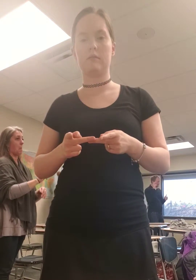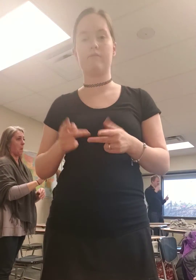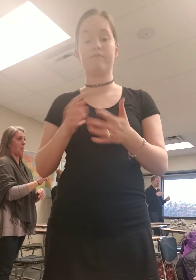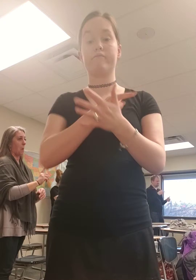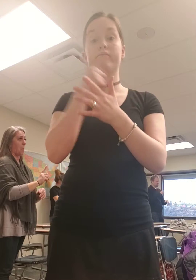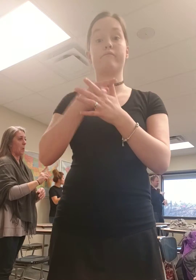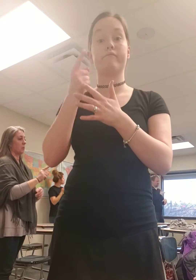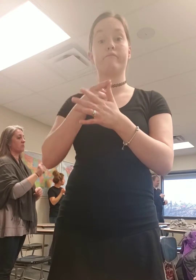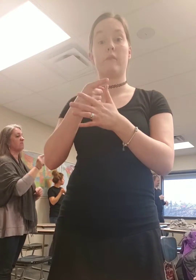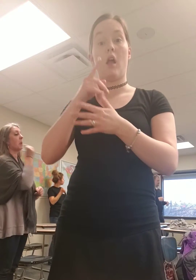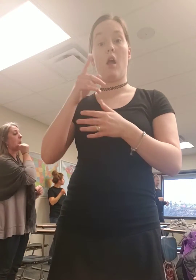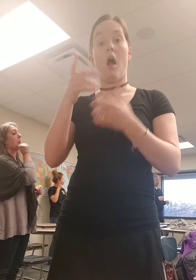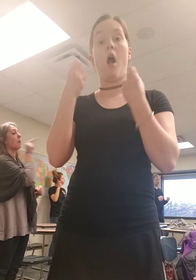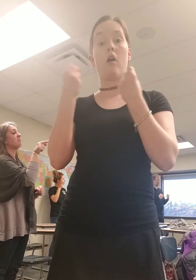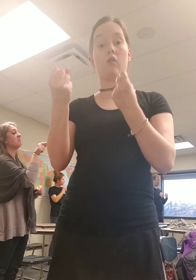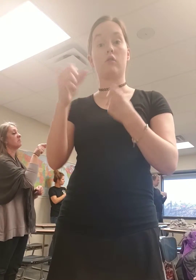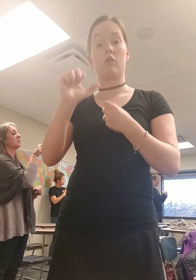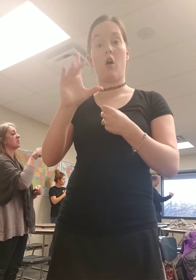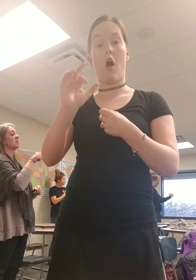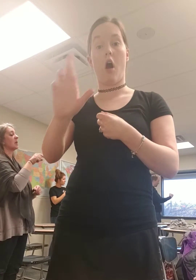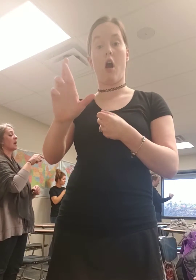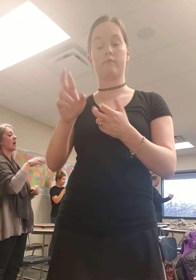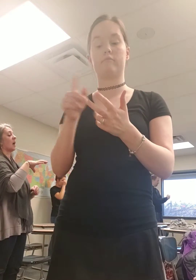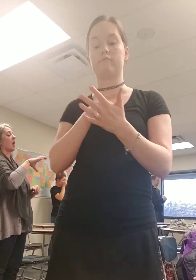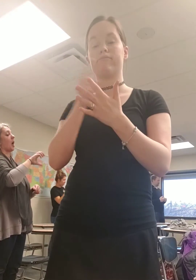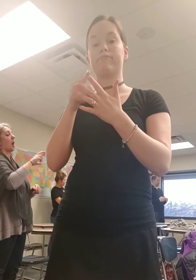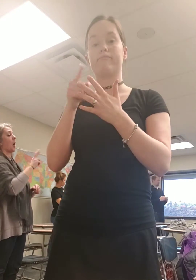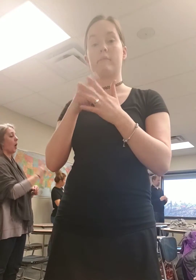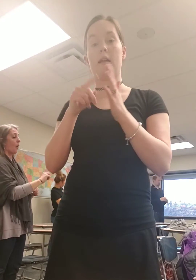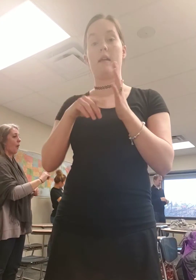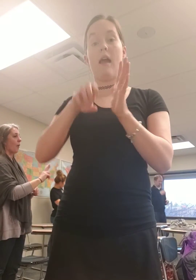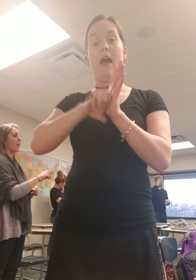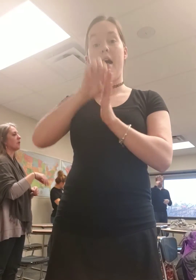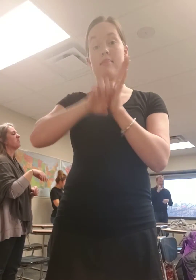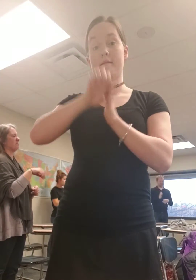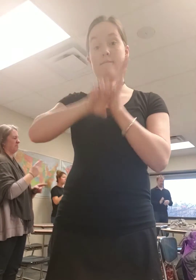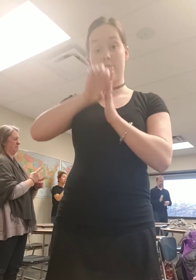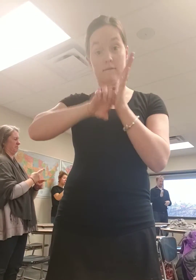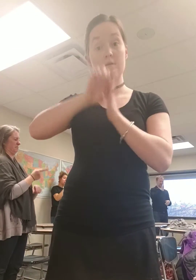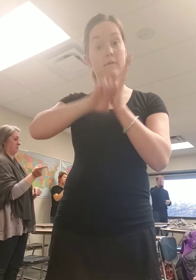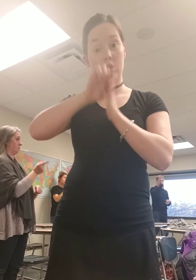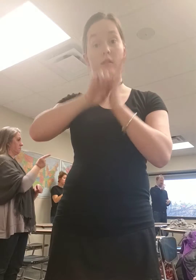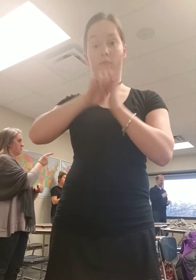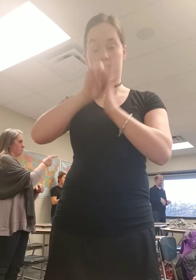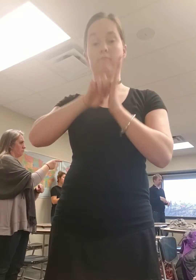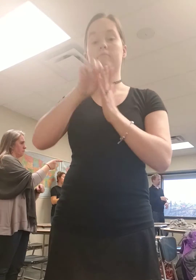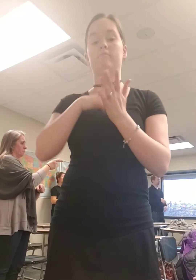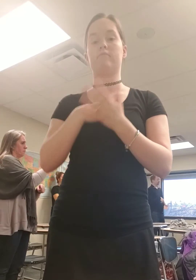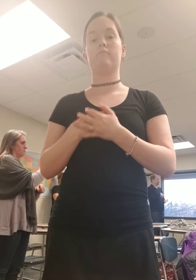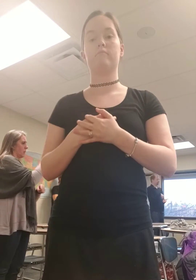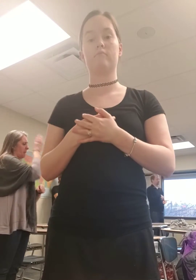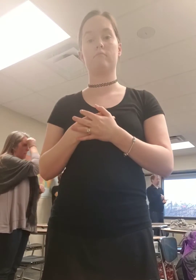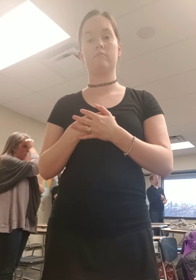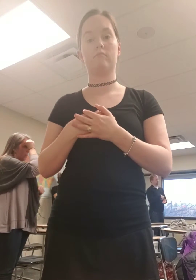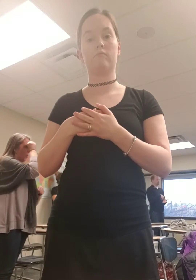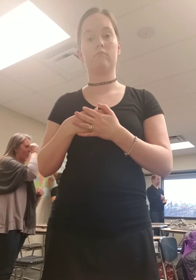What's another place? In an elevator. In an elevator, when you're sitting in the elevator, you hear Taylor, what's another one? At